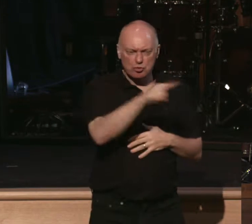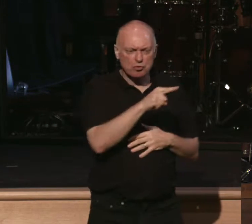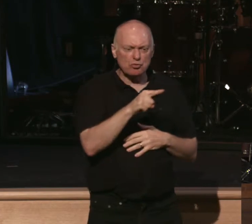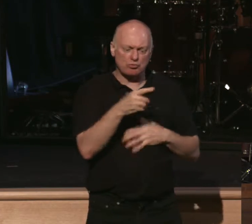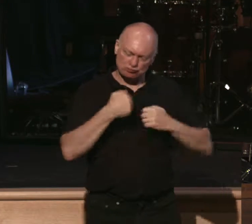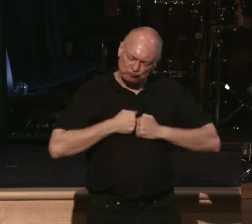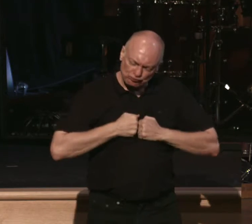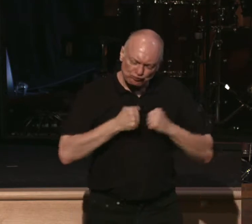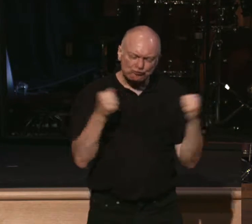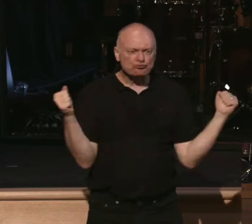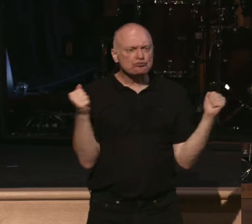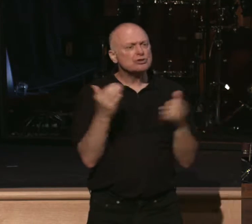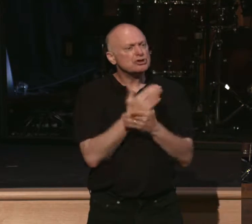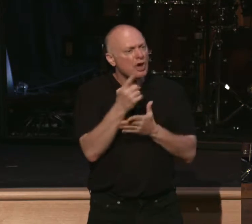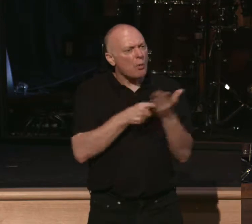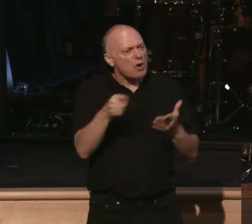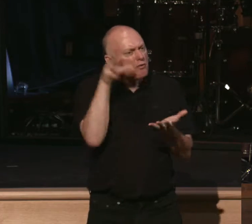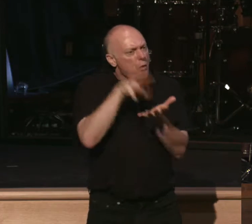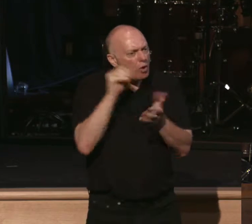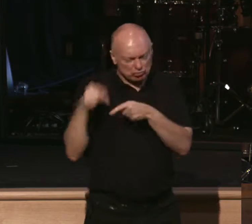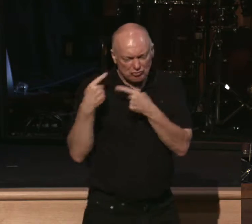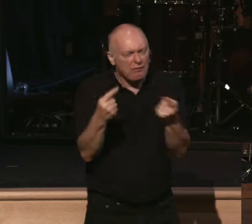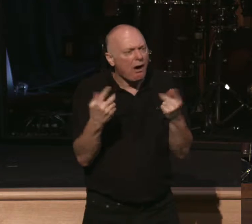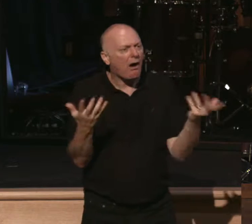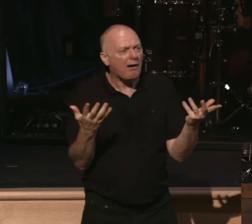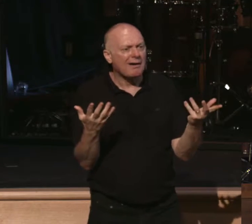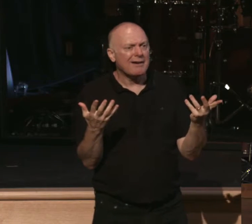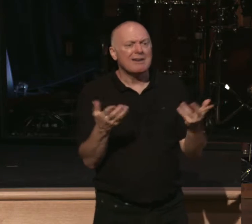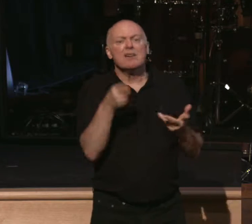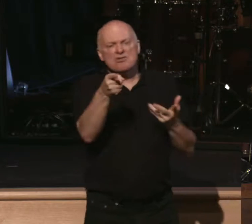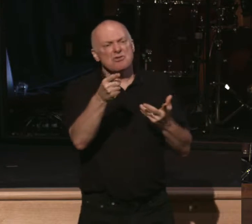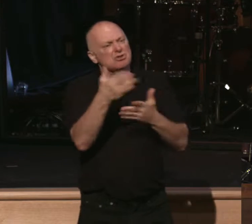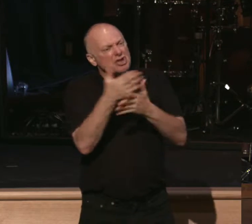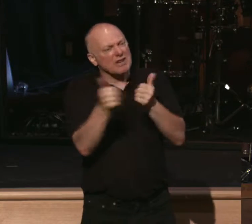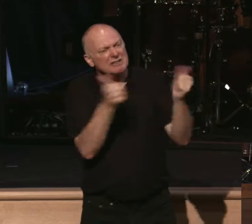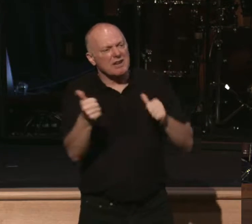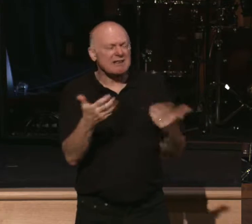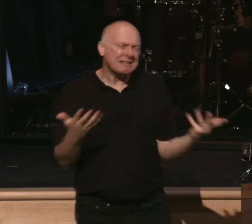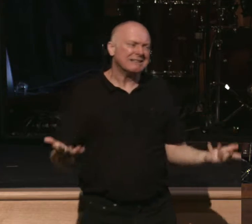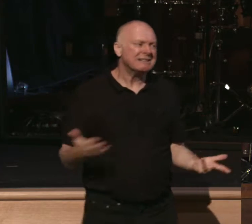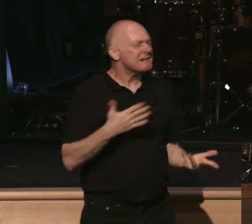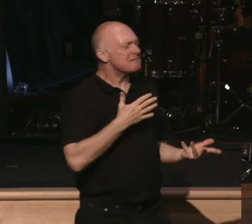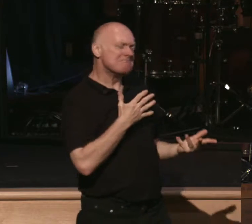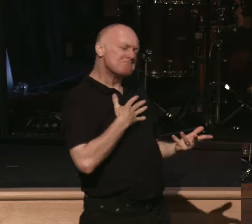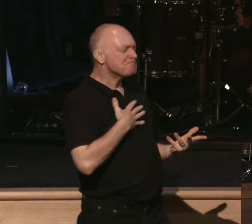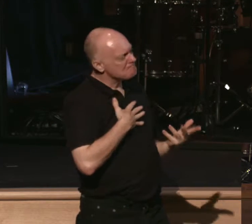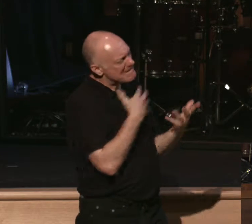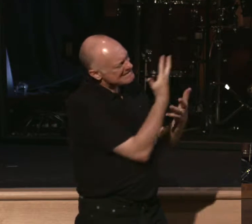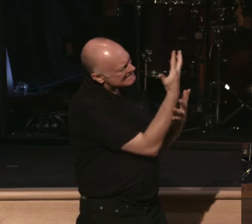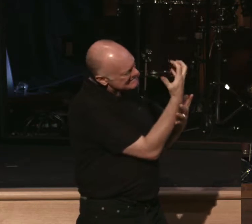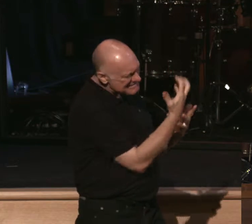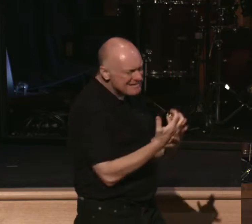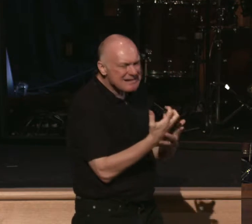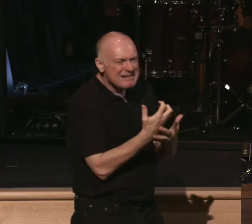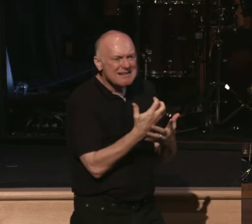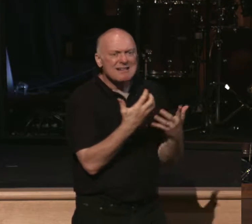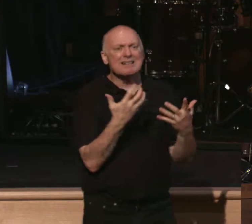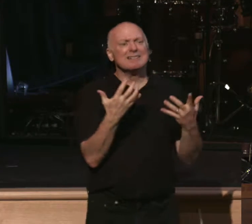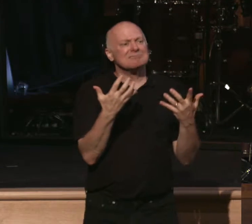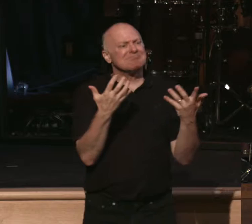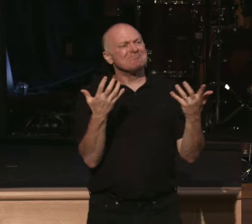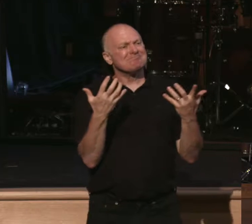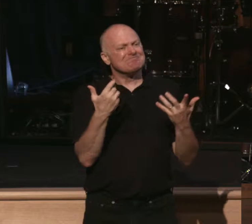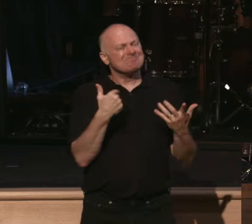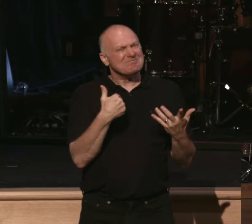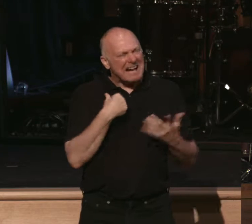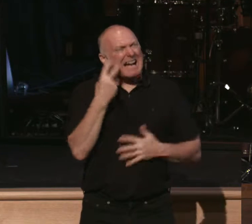learned so far, okay? As it pertains to, here are my broken cisterns, here's how they fit into this descent into depression. And